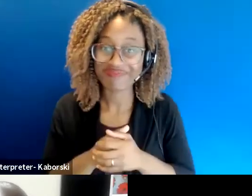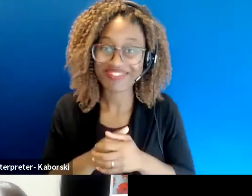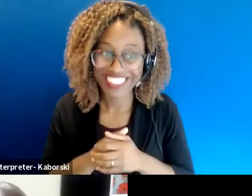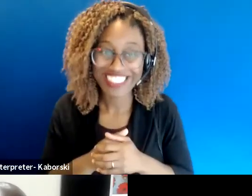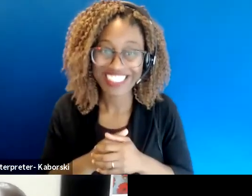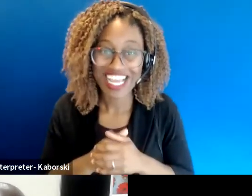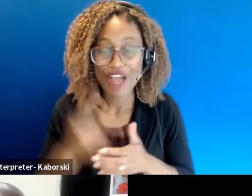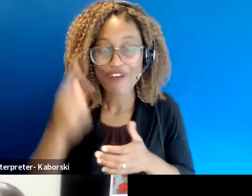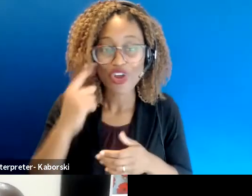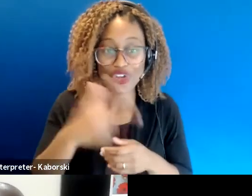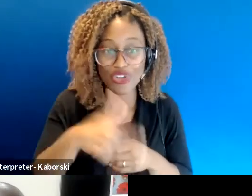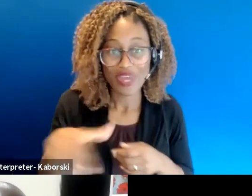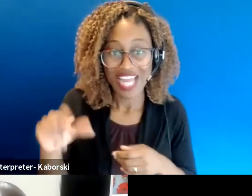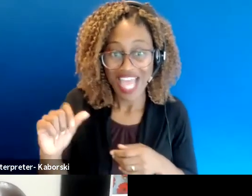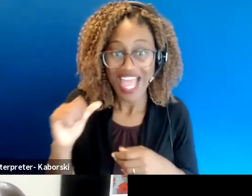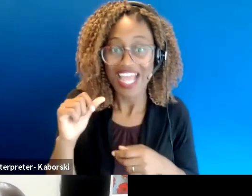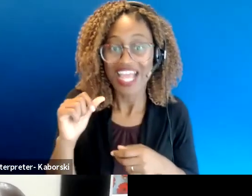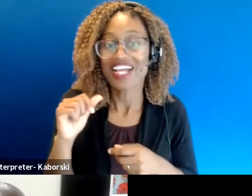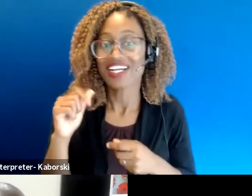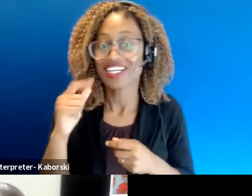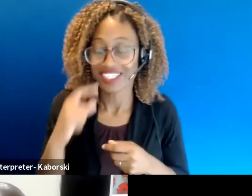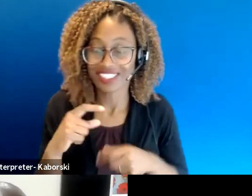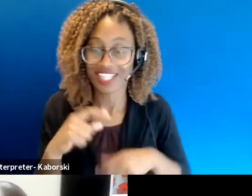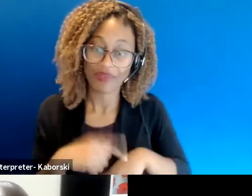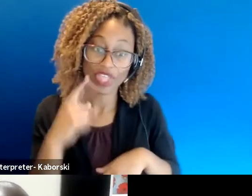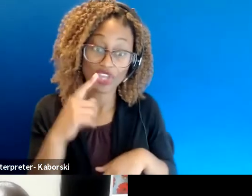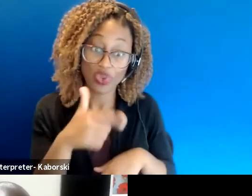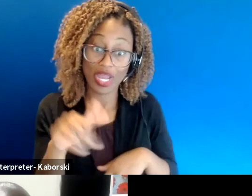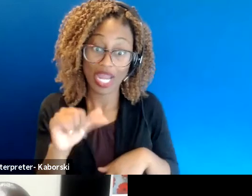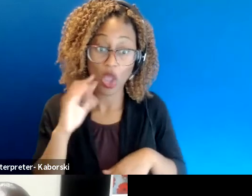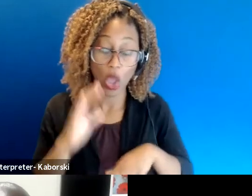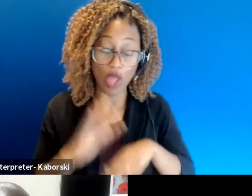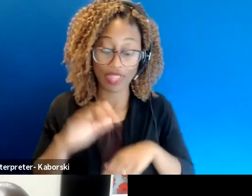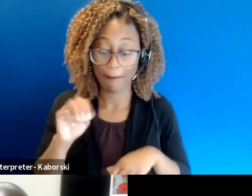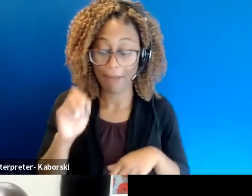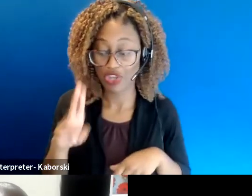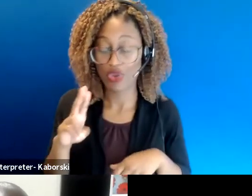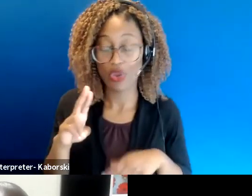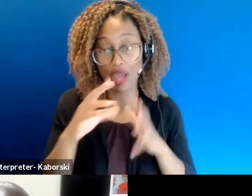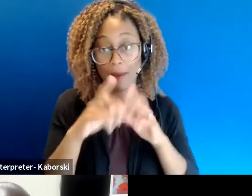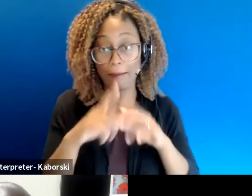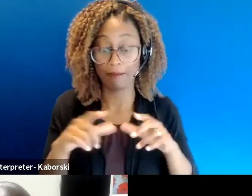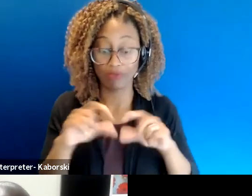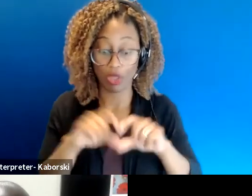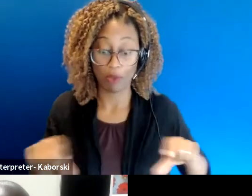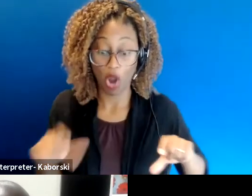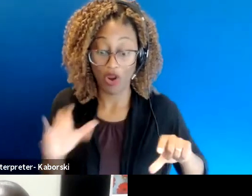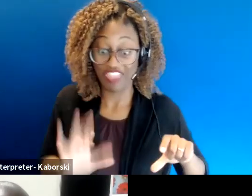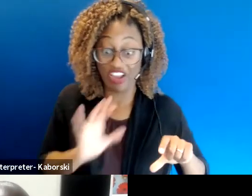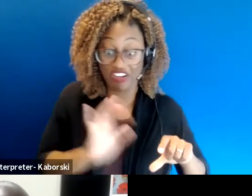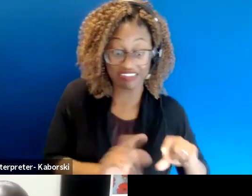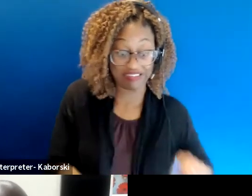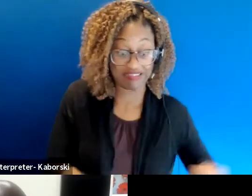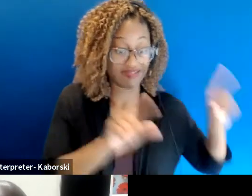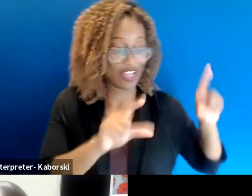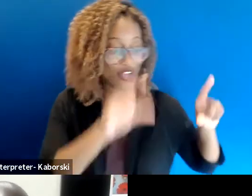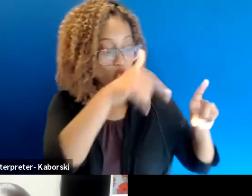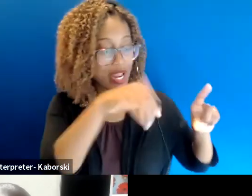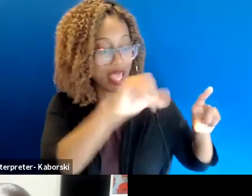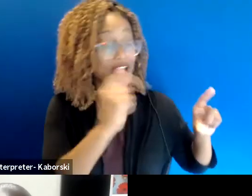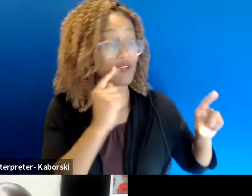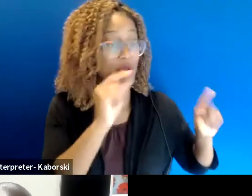that the Q&A boxes on the menu bar are there. Please only submit questions there as they may get lost in the